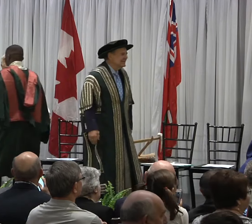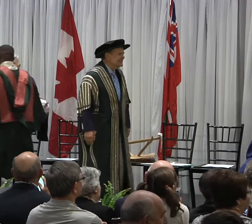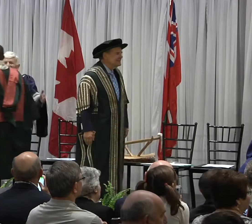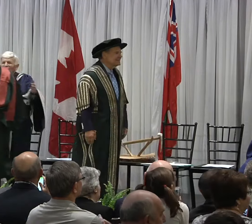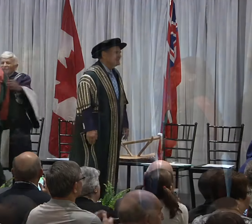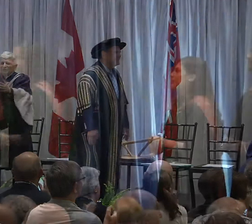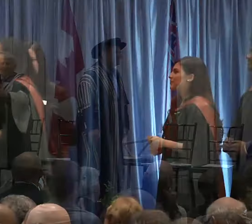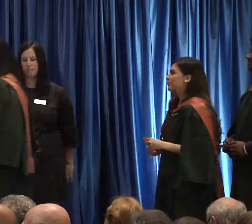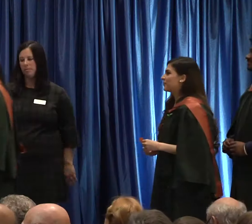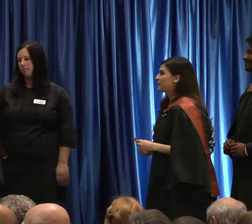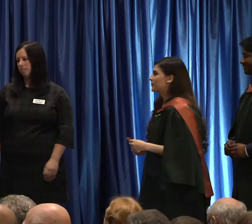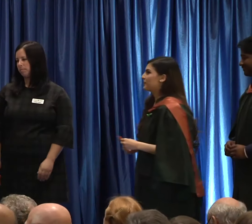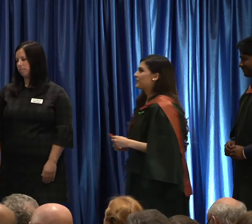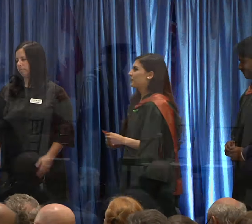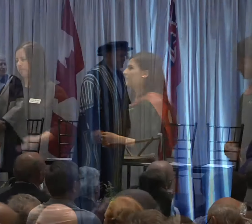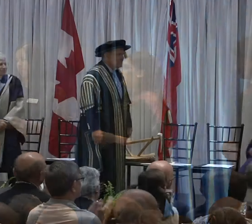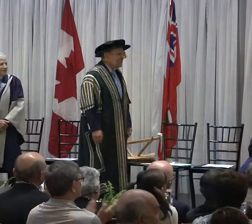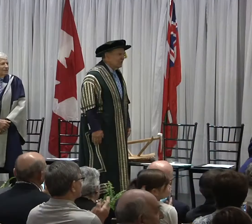Sherry Montaigne.